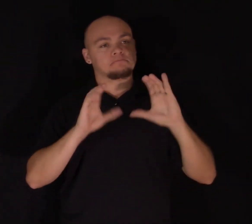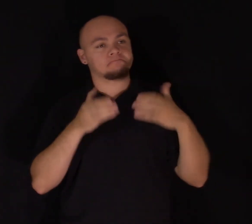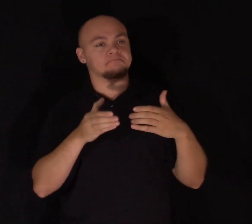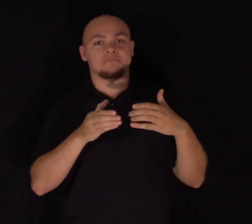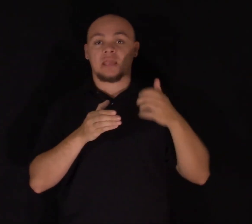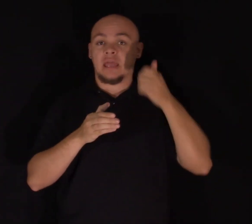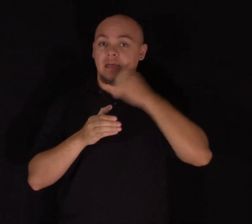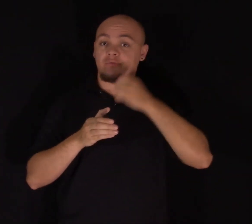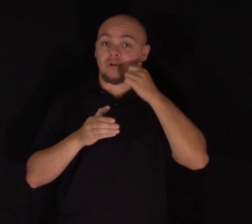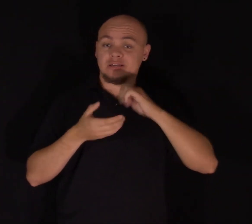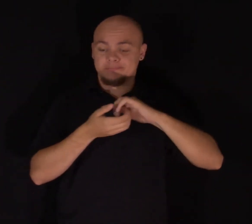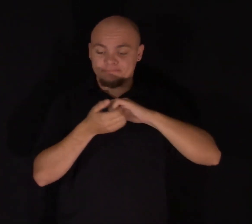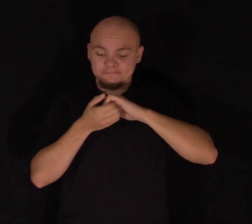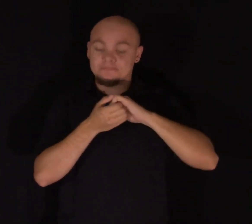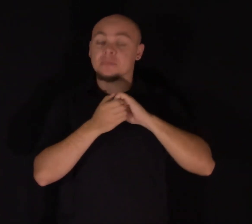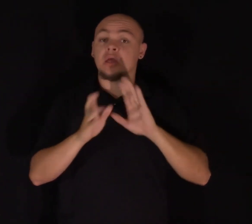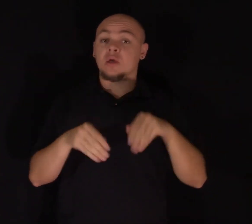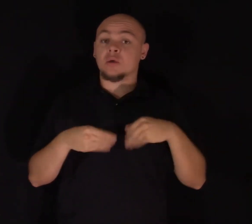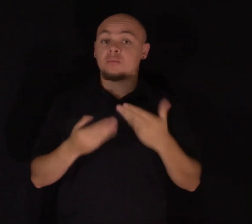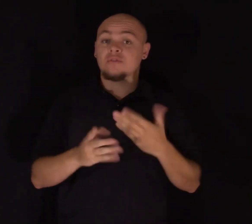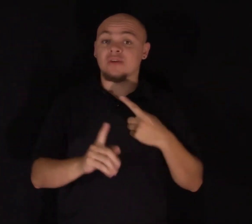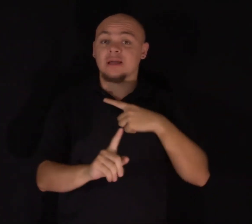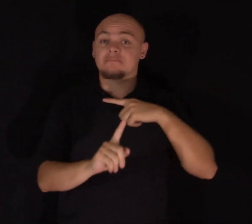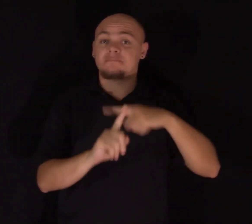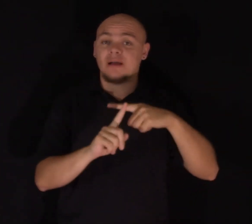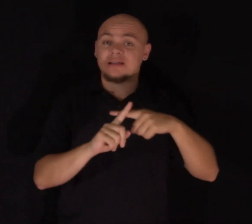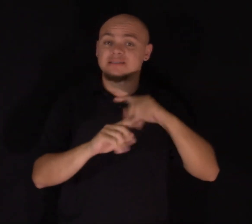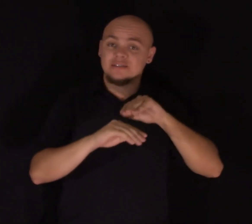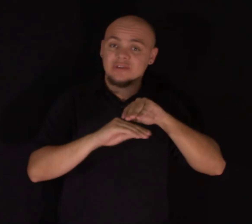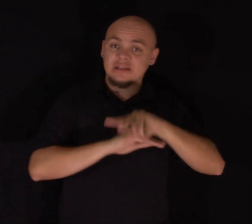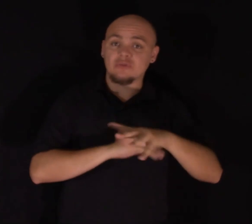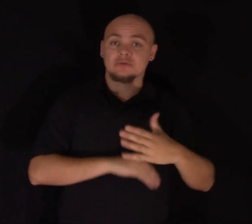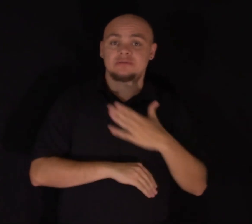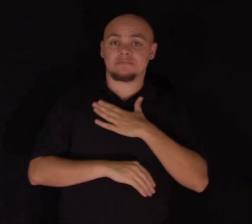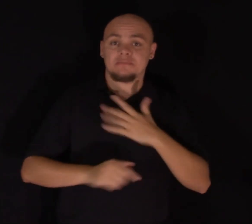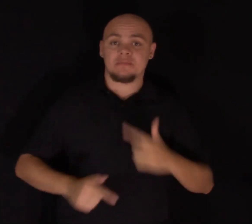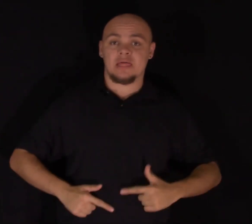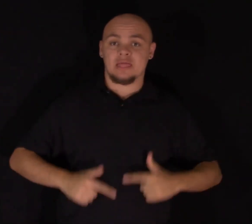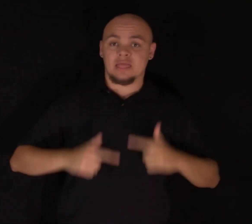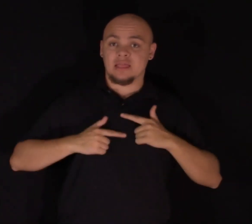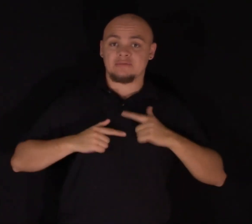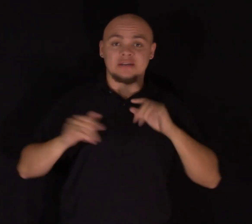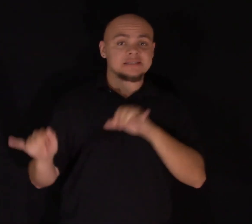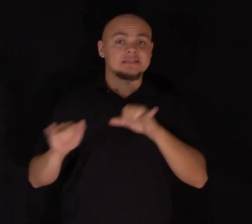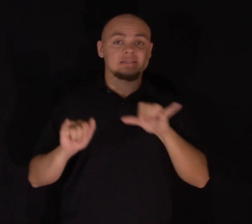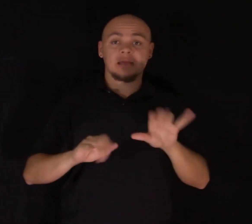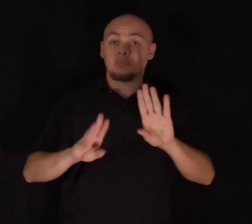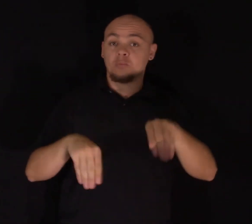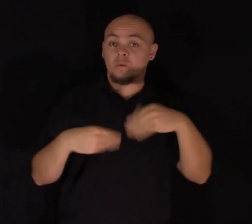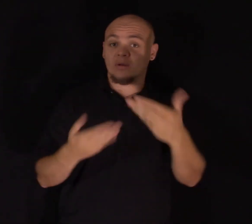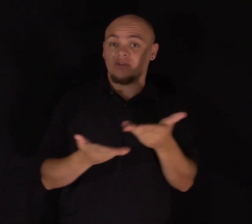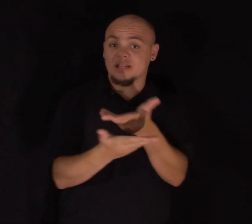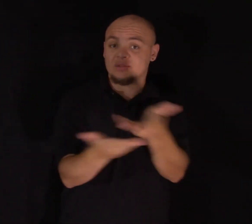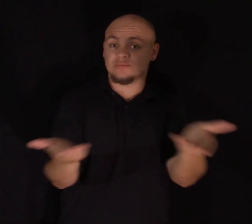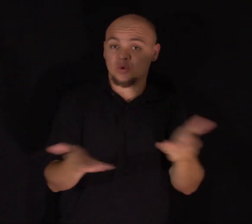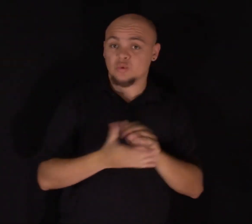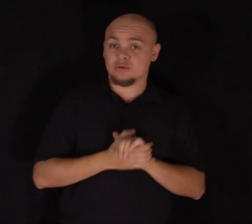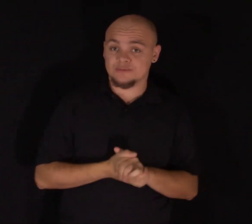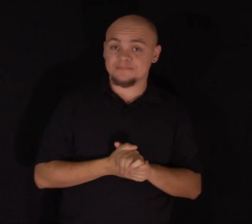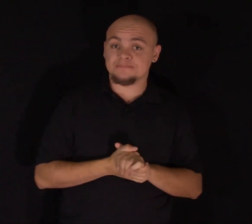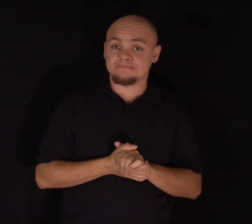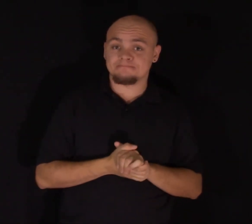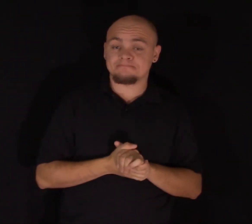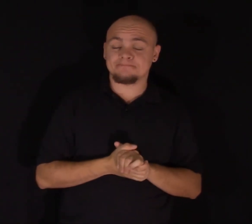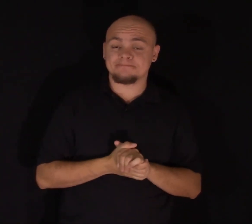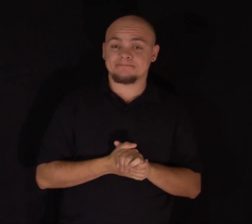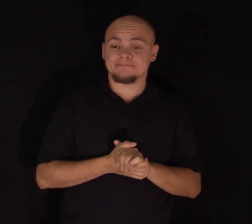day. They provide the real positive influences in my life, as I hope that I can provide a positive influence in theirs as